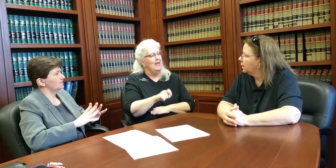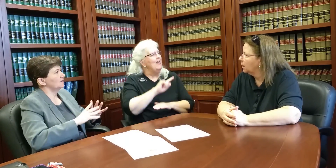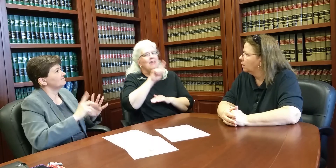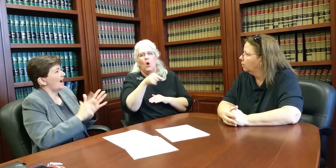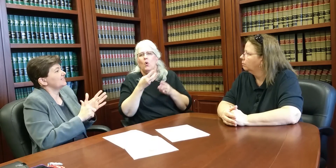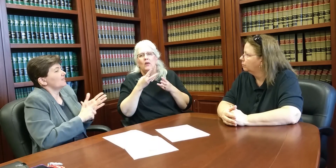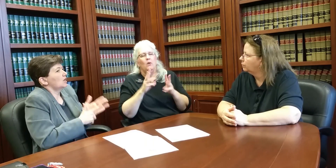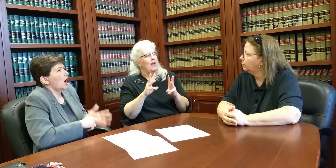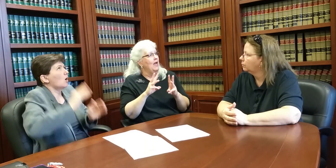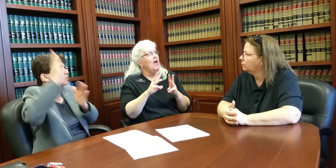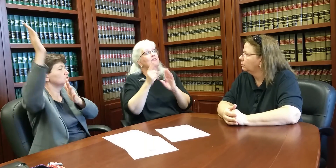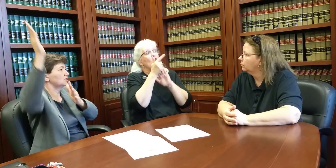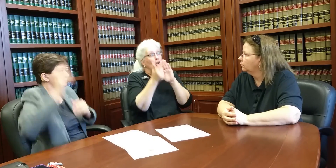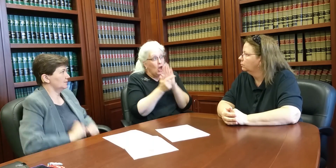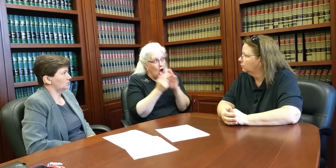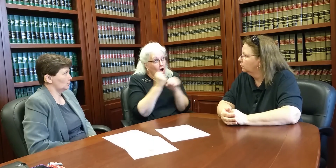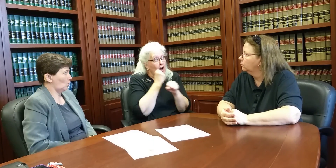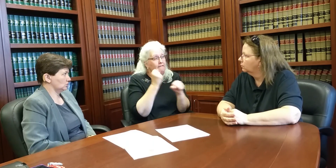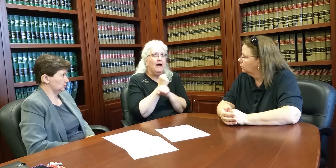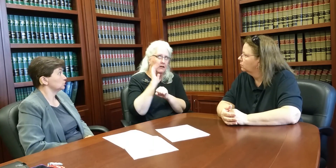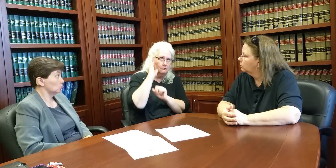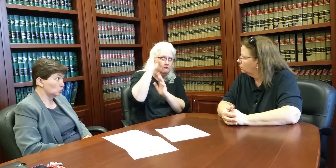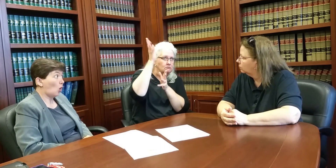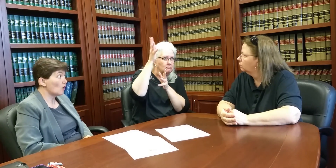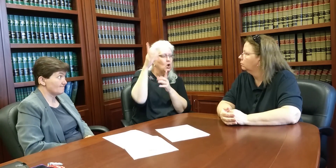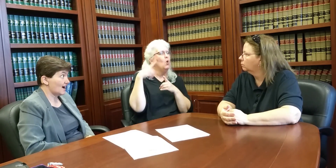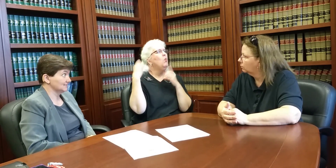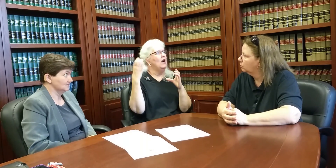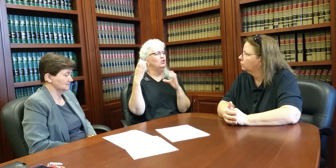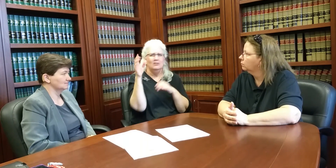the fighting the law to the people in Washington who are fighting.